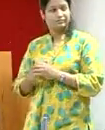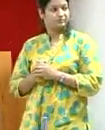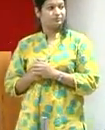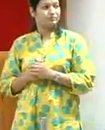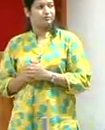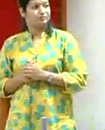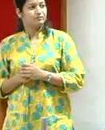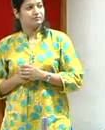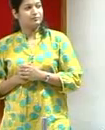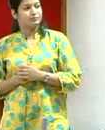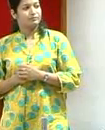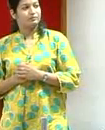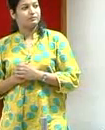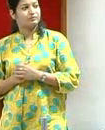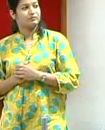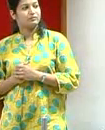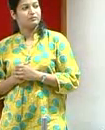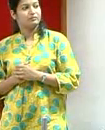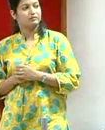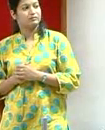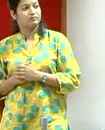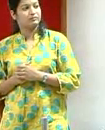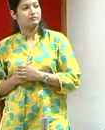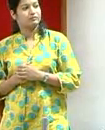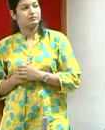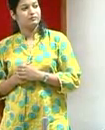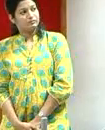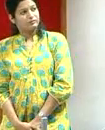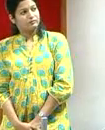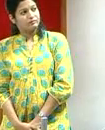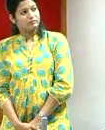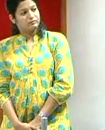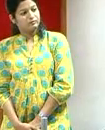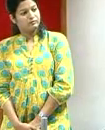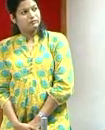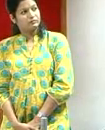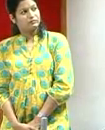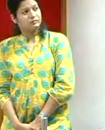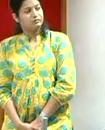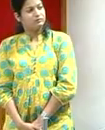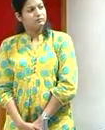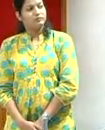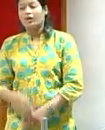I think we finished the other two also in important. Because there's one more. One of the cases that